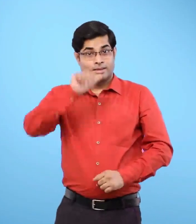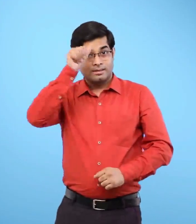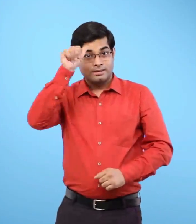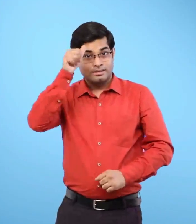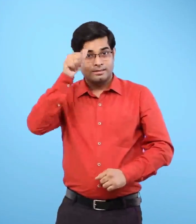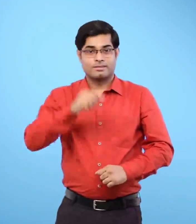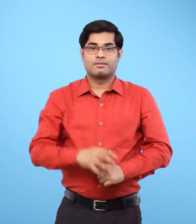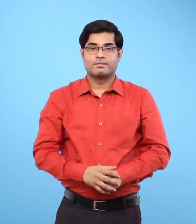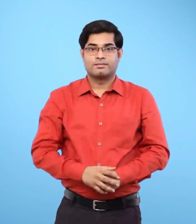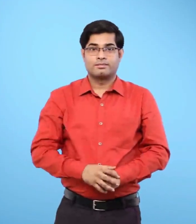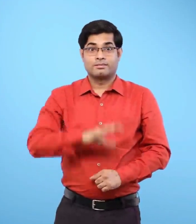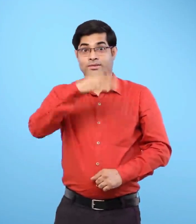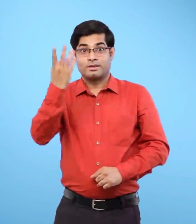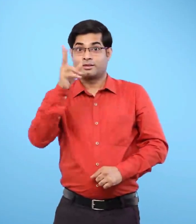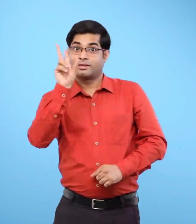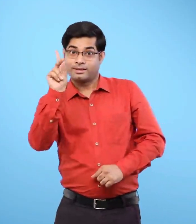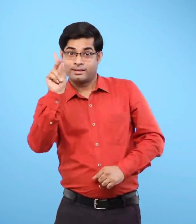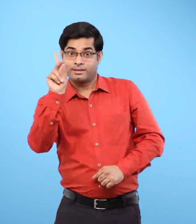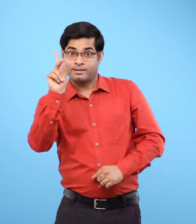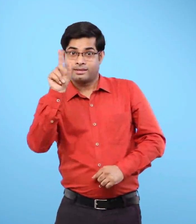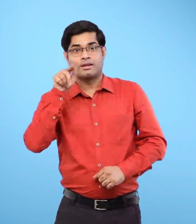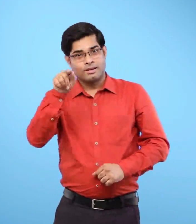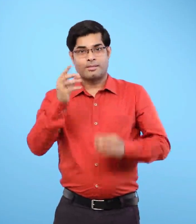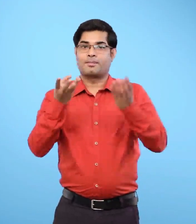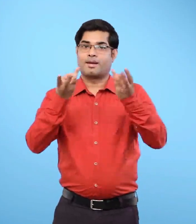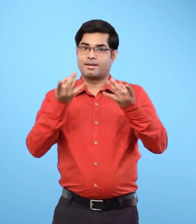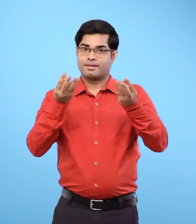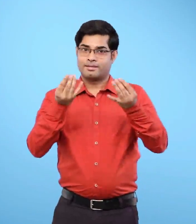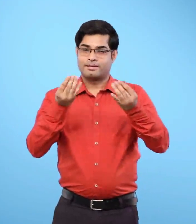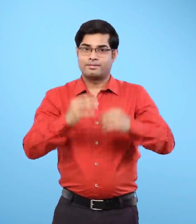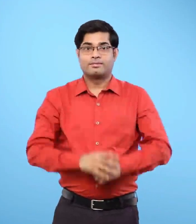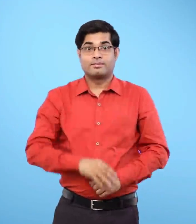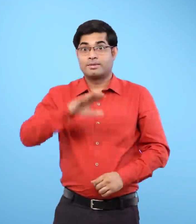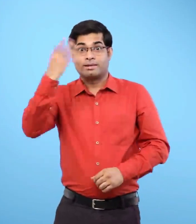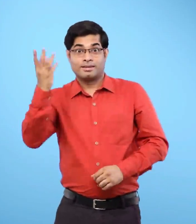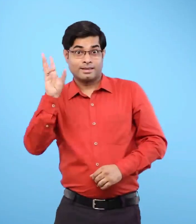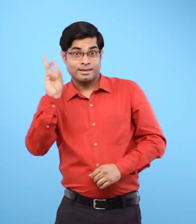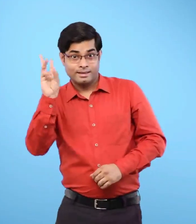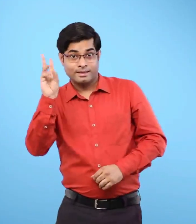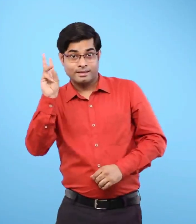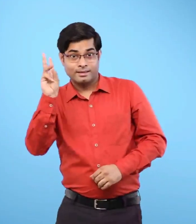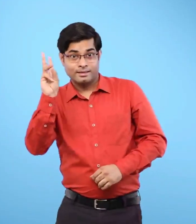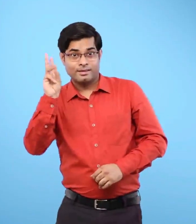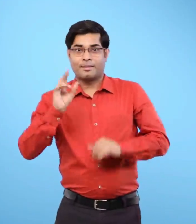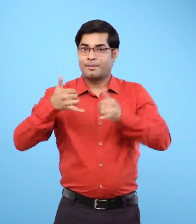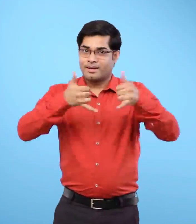Hindi, period 2, Maths, period 3, Games,